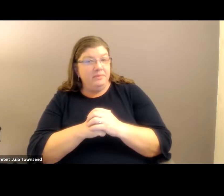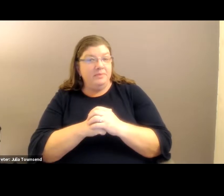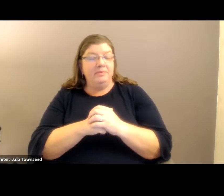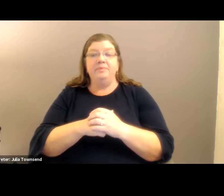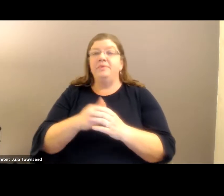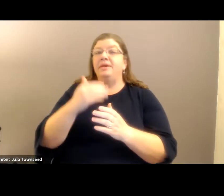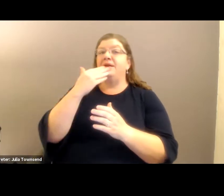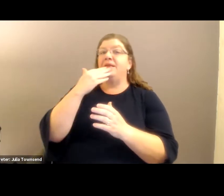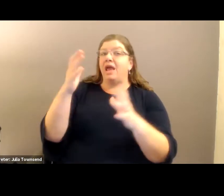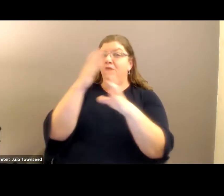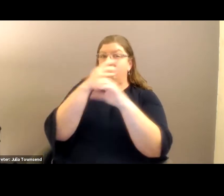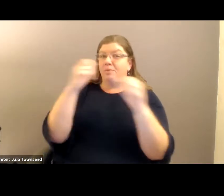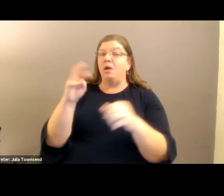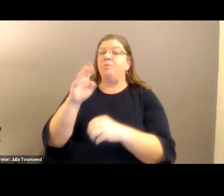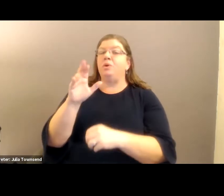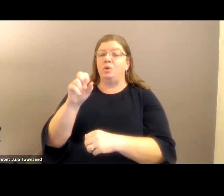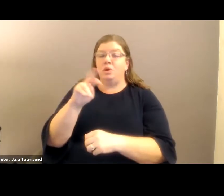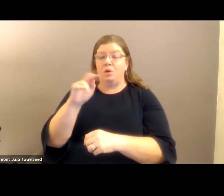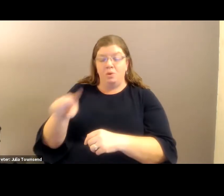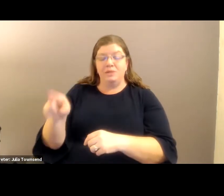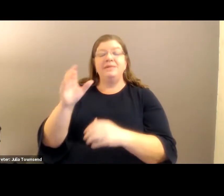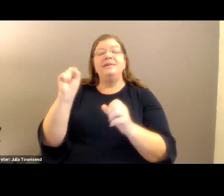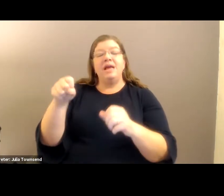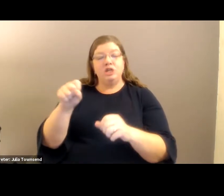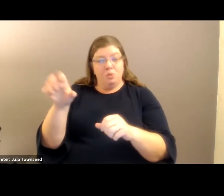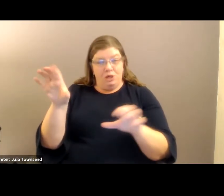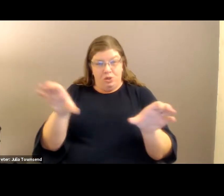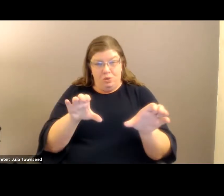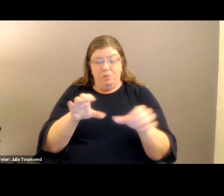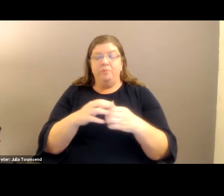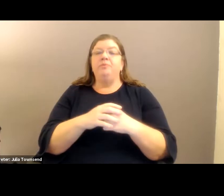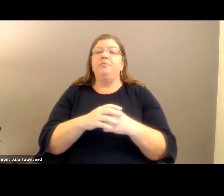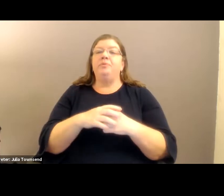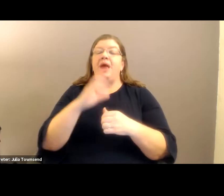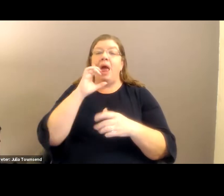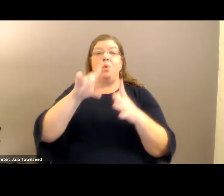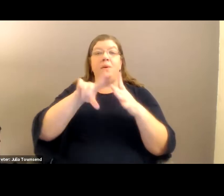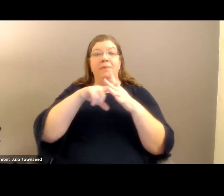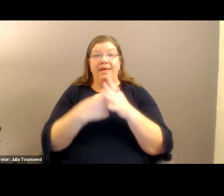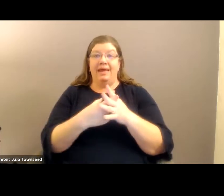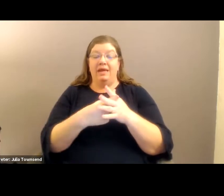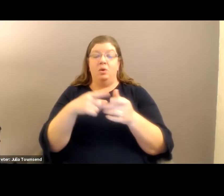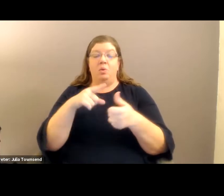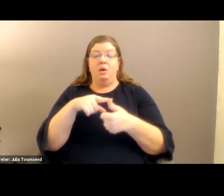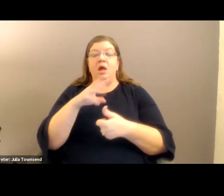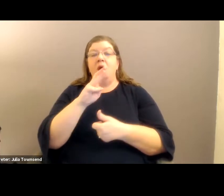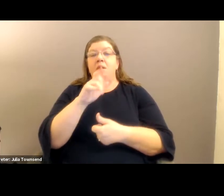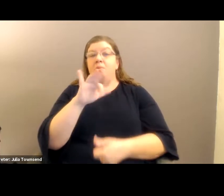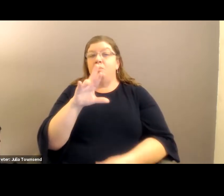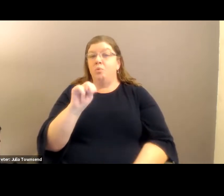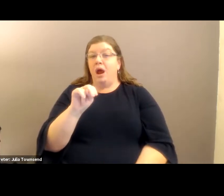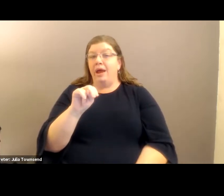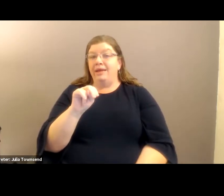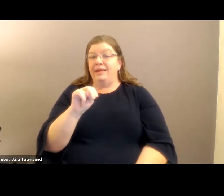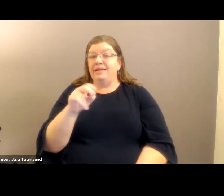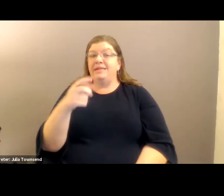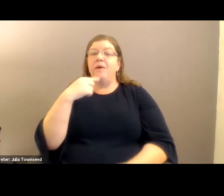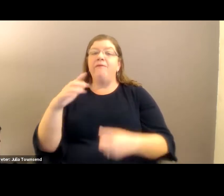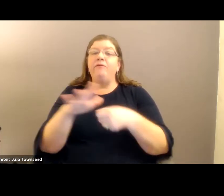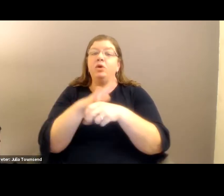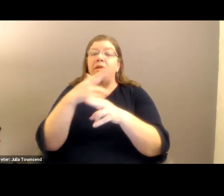Thank you, President Munoz. We do have public comment on this item. I will begin with Brian. If you can please state your full